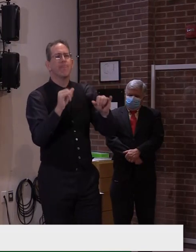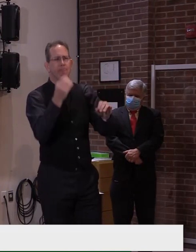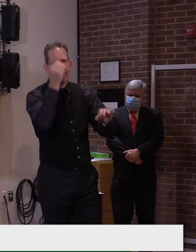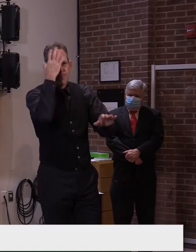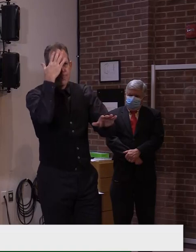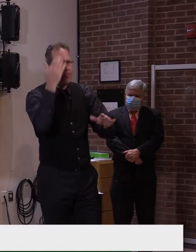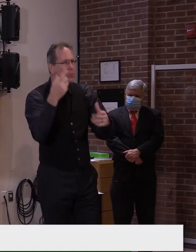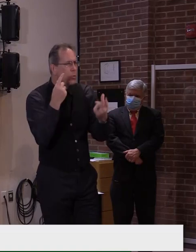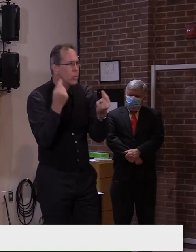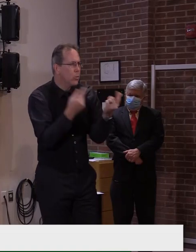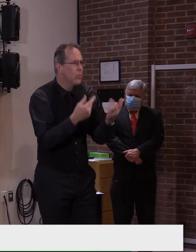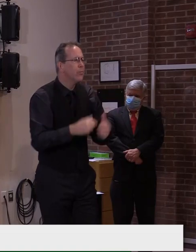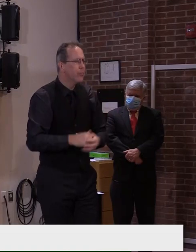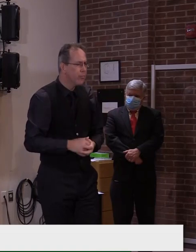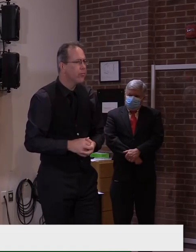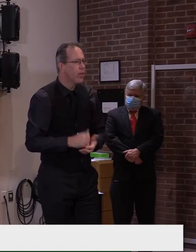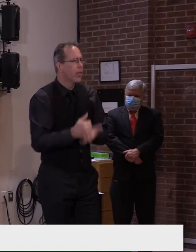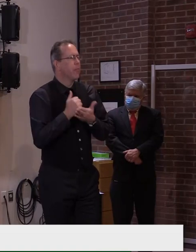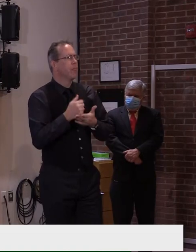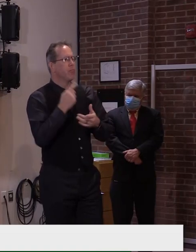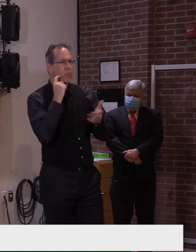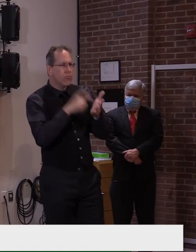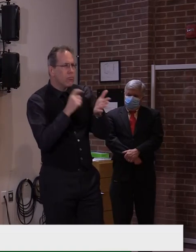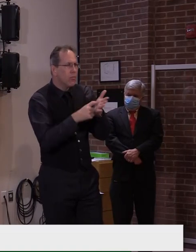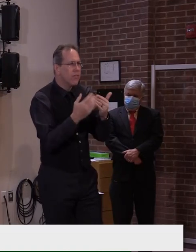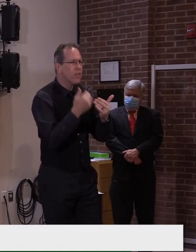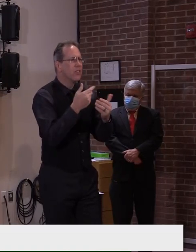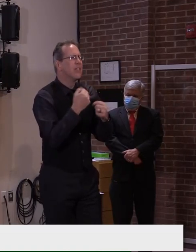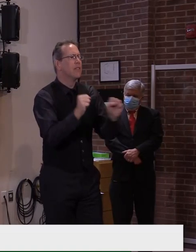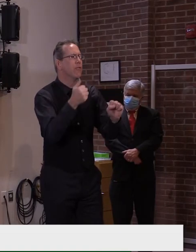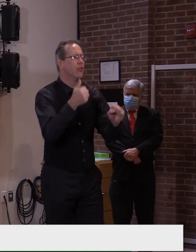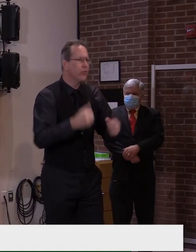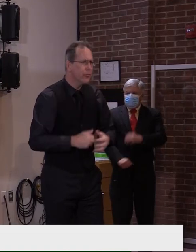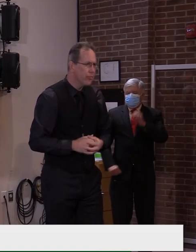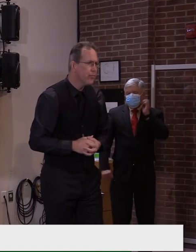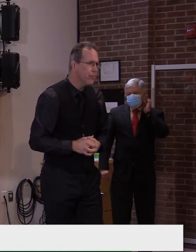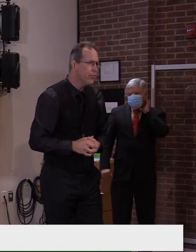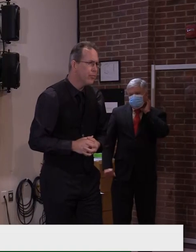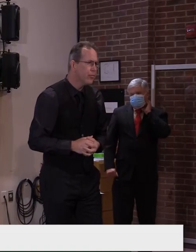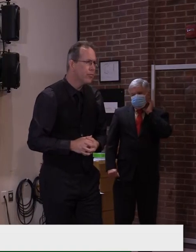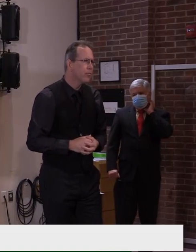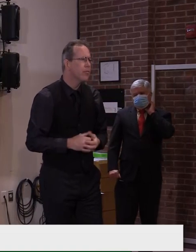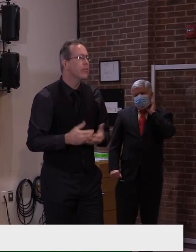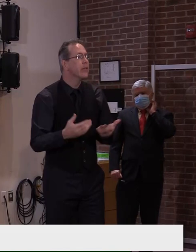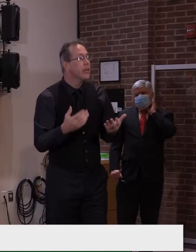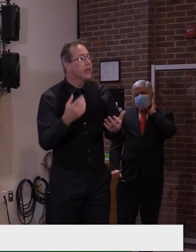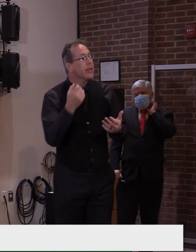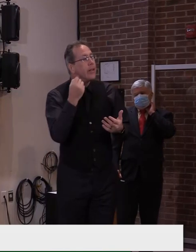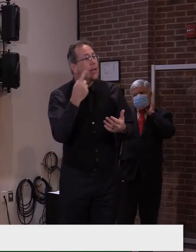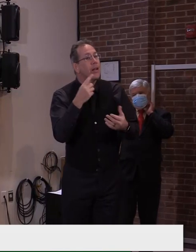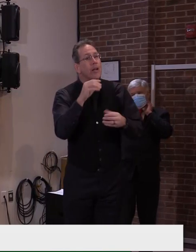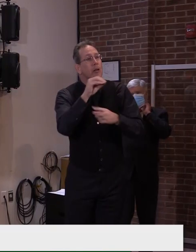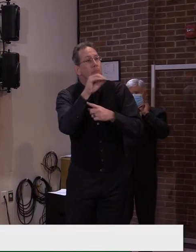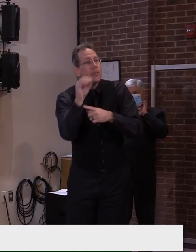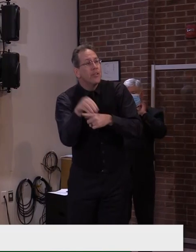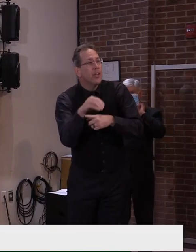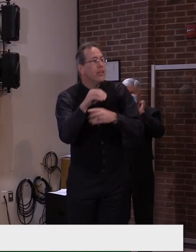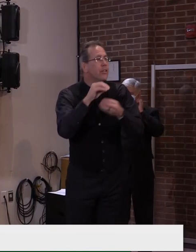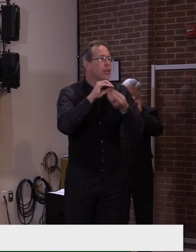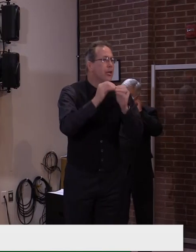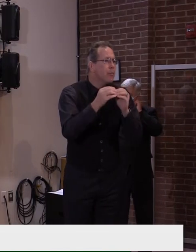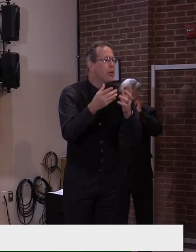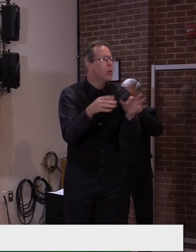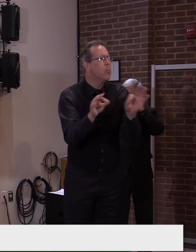of you, to get the data, it's more important that we get the test results